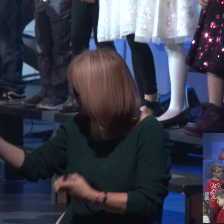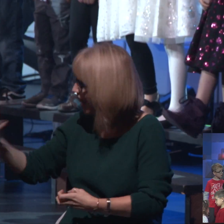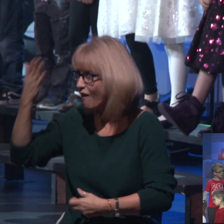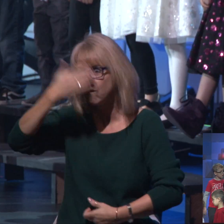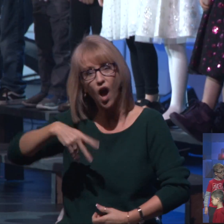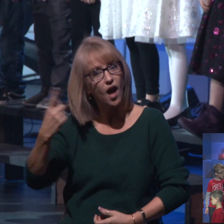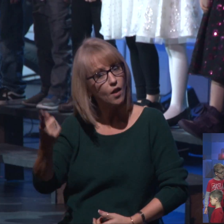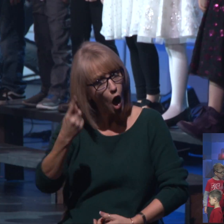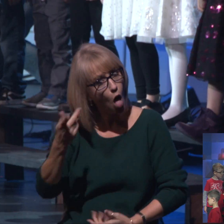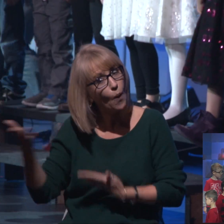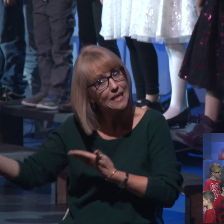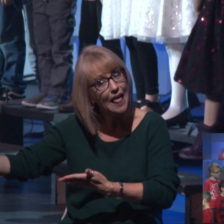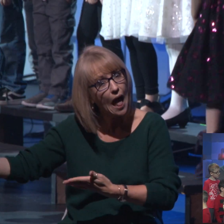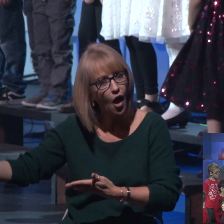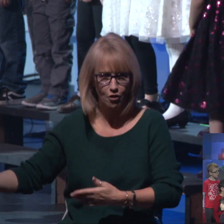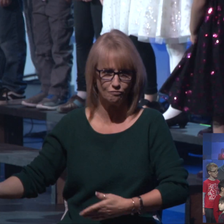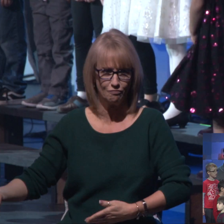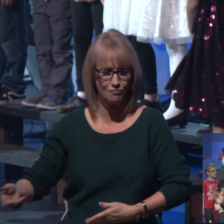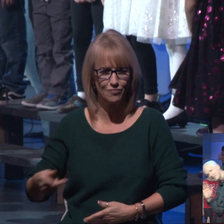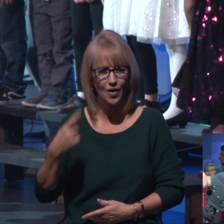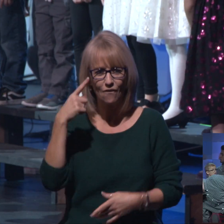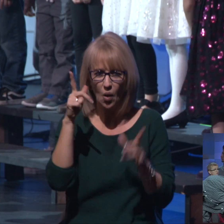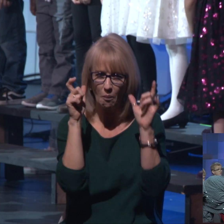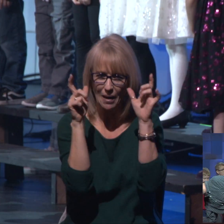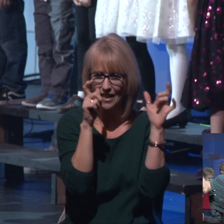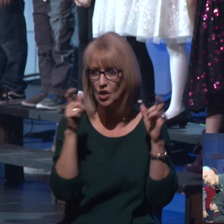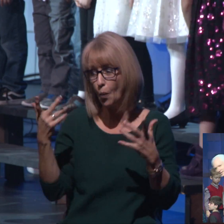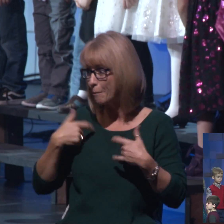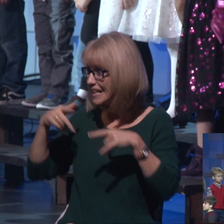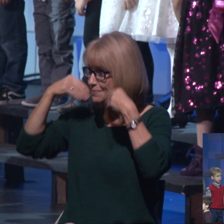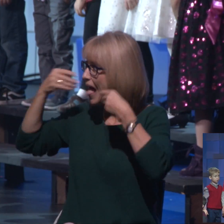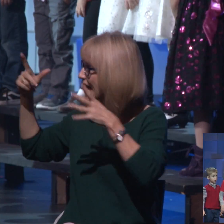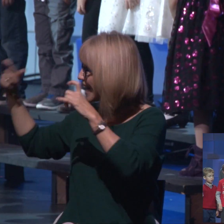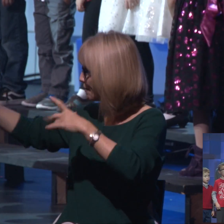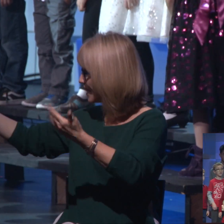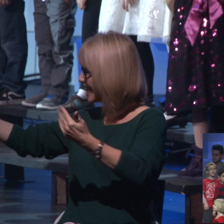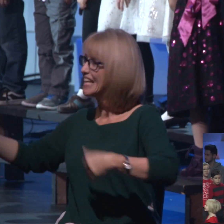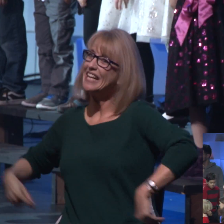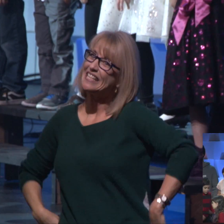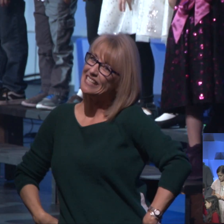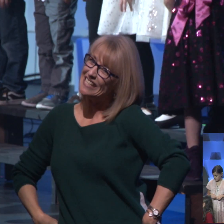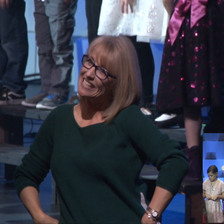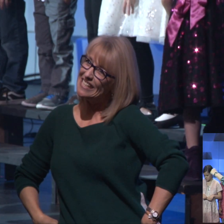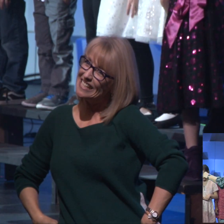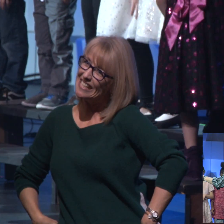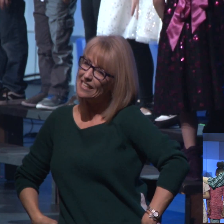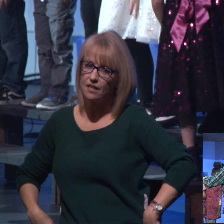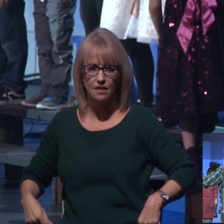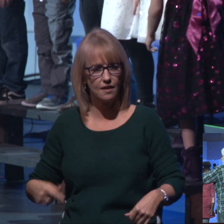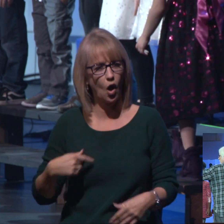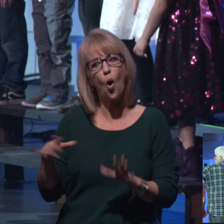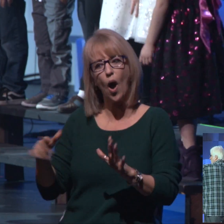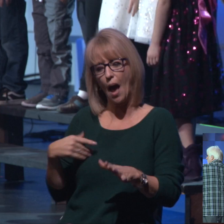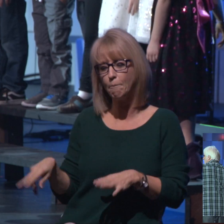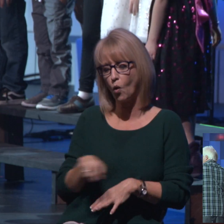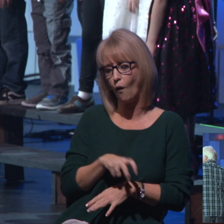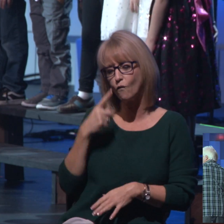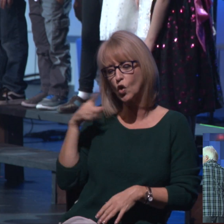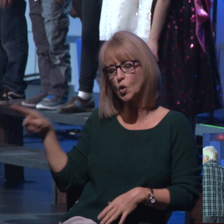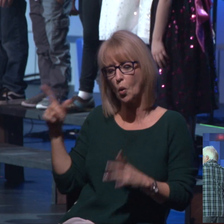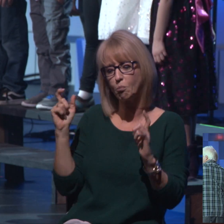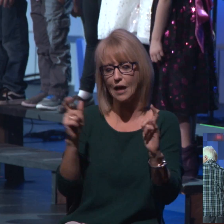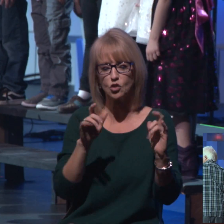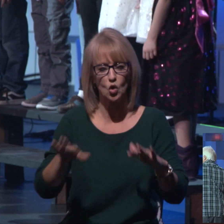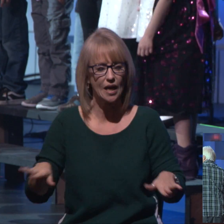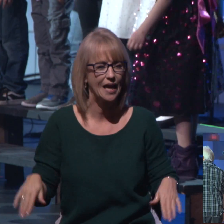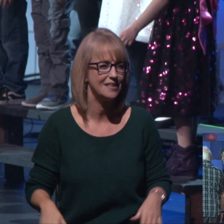that. Is that, you want me to smile at that camera? Is that, okay, I'll get out of the way here. And let's do thank our workers for all